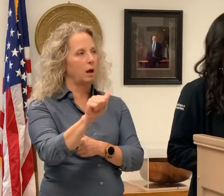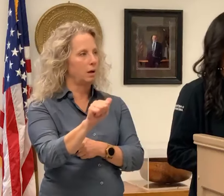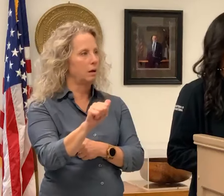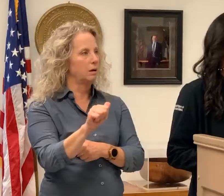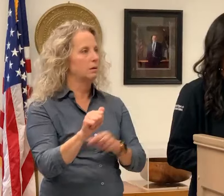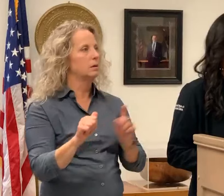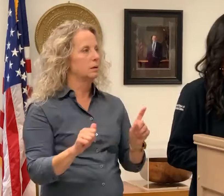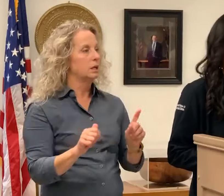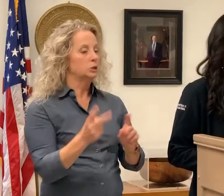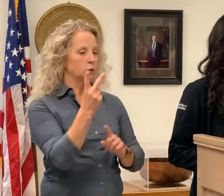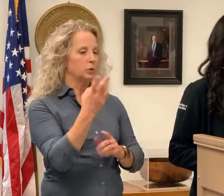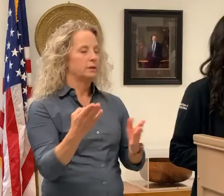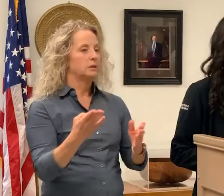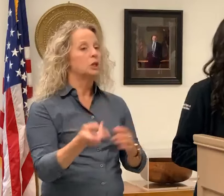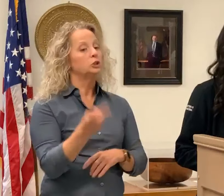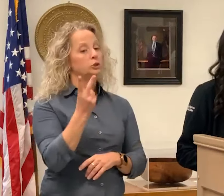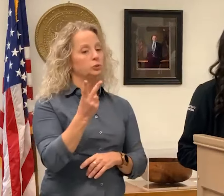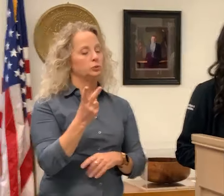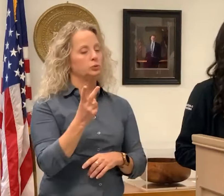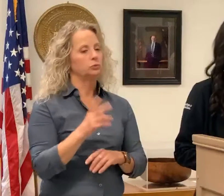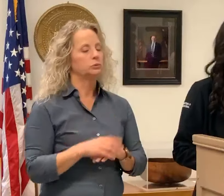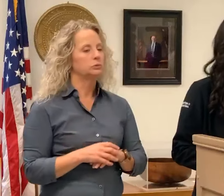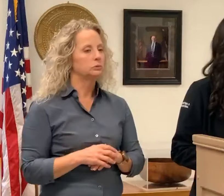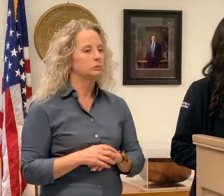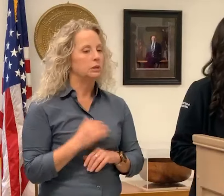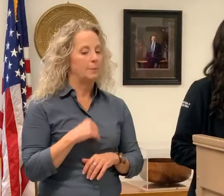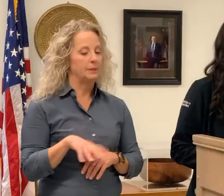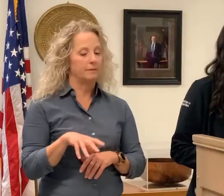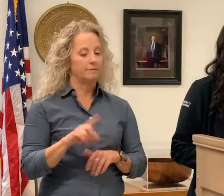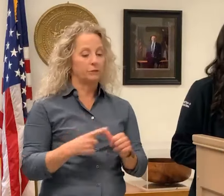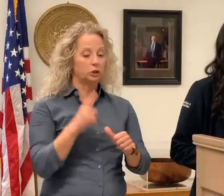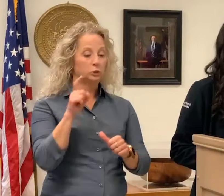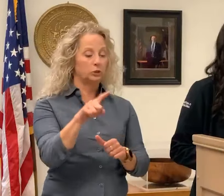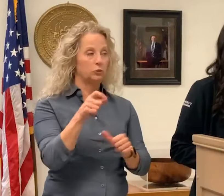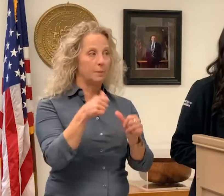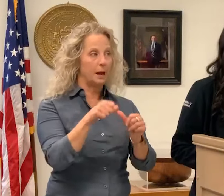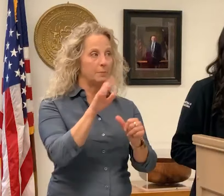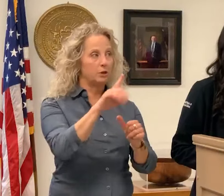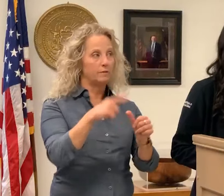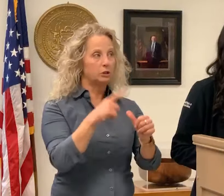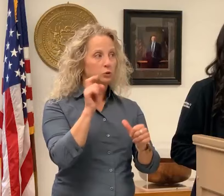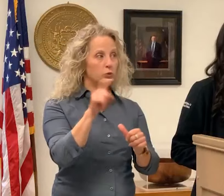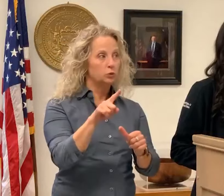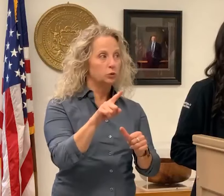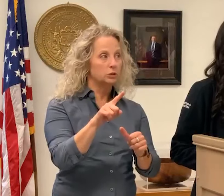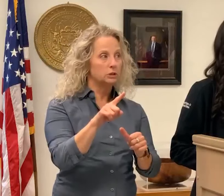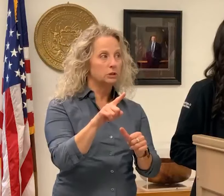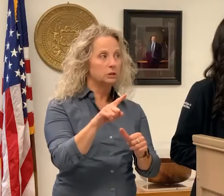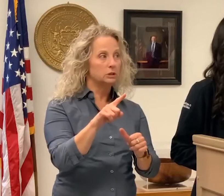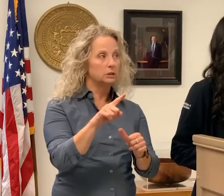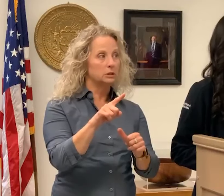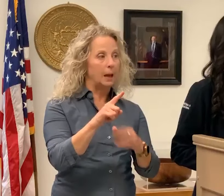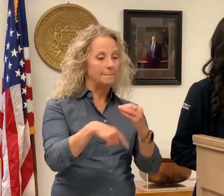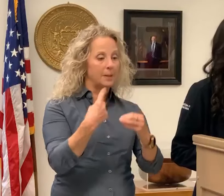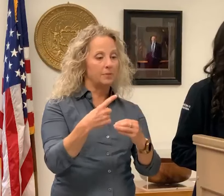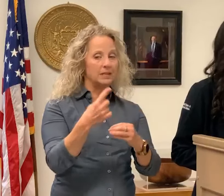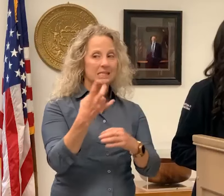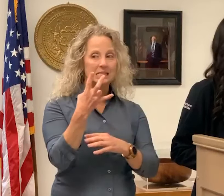so that's a twofer, yes. Okay, so I'm going to take the first. So remind me again, your first question, Jeremy, is around